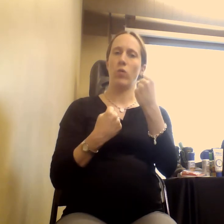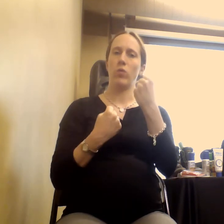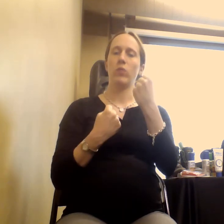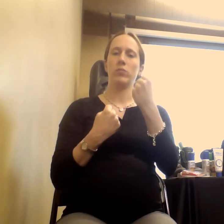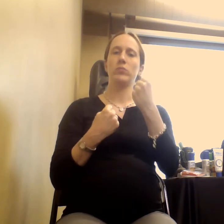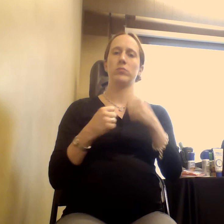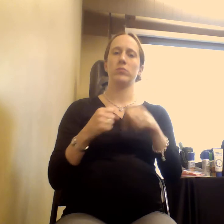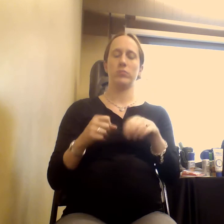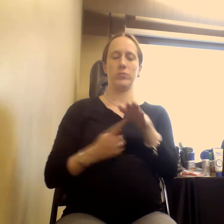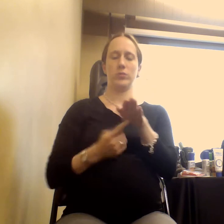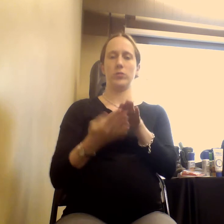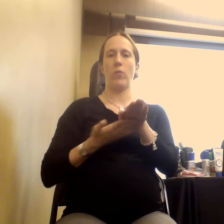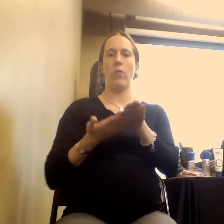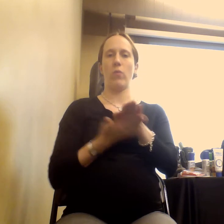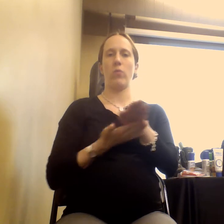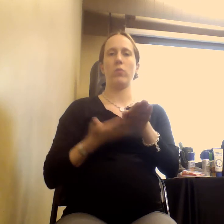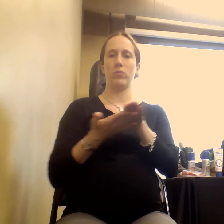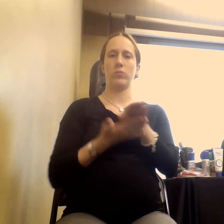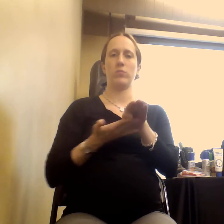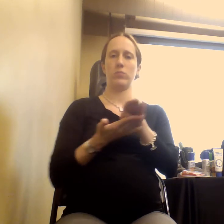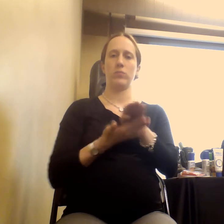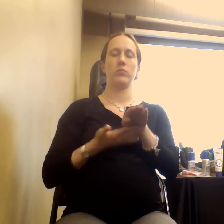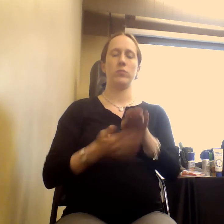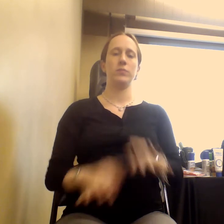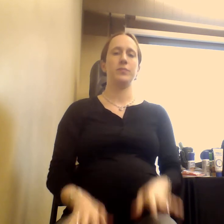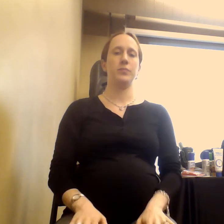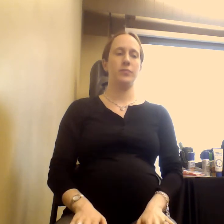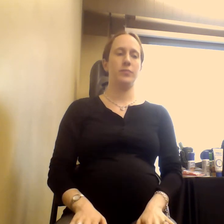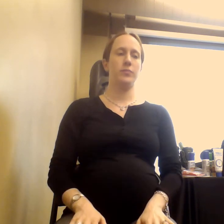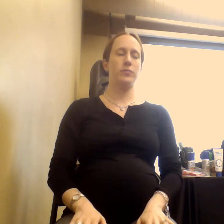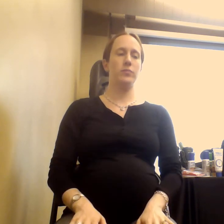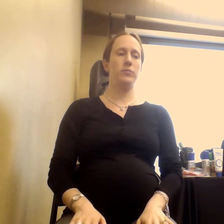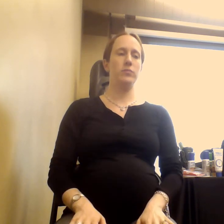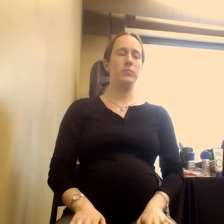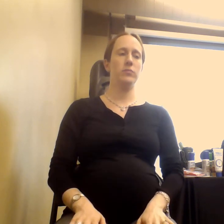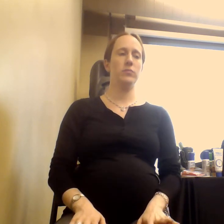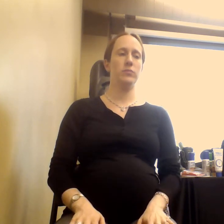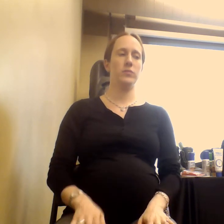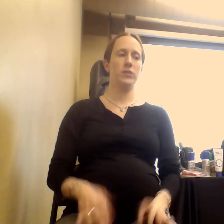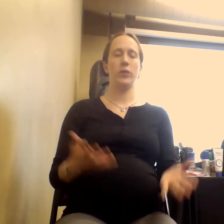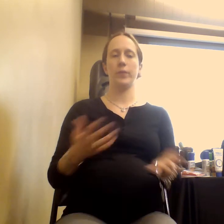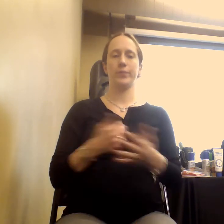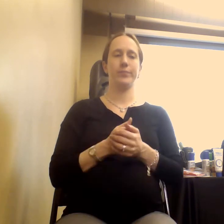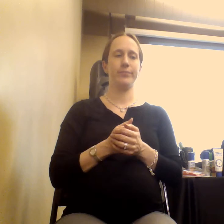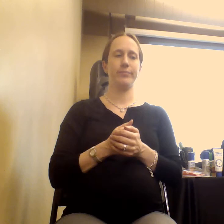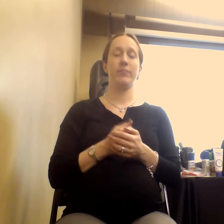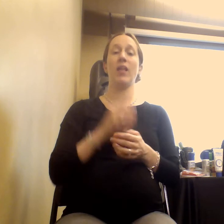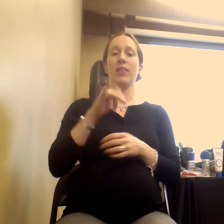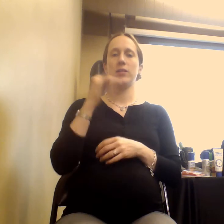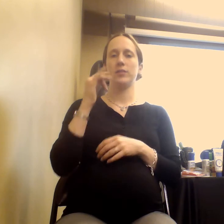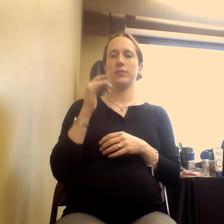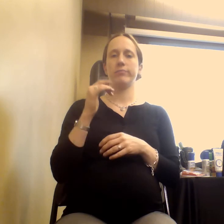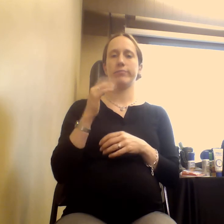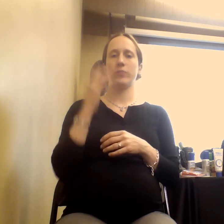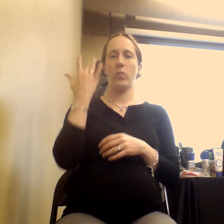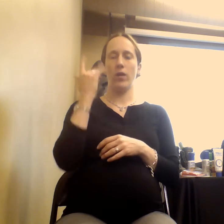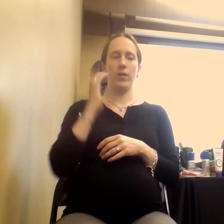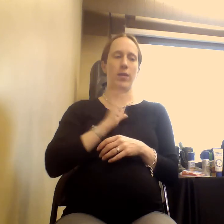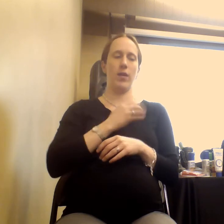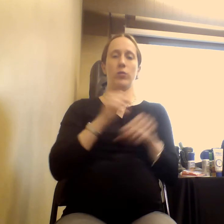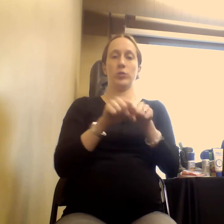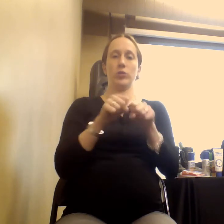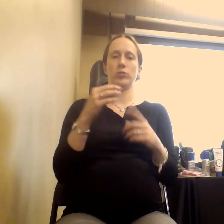have a device down there that helps us do all of that. That's what they're there for. That's what our shoe experts are there for. I'm equipment expert. They're